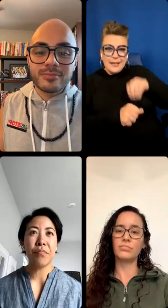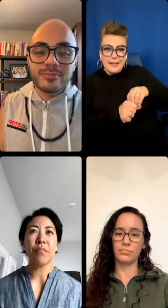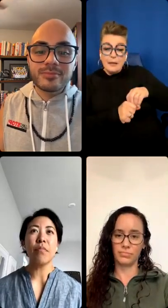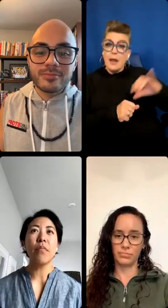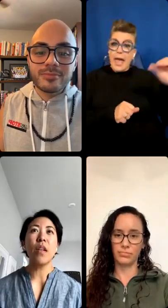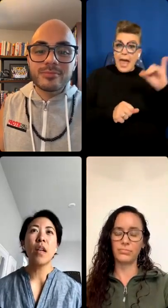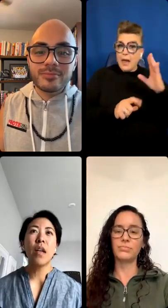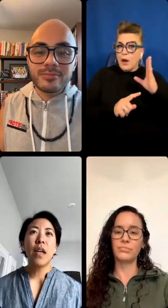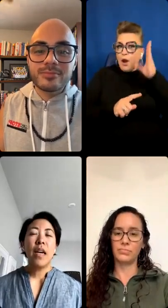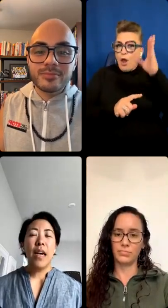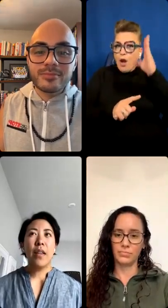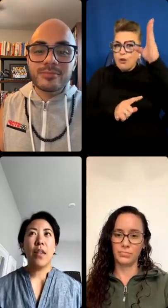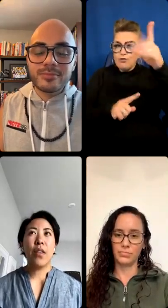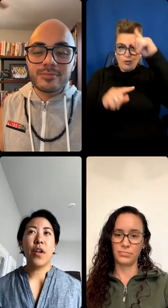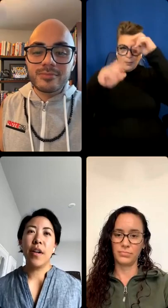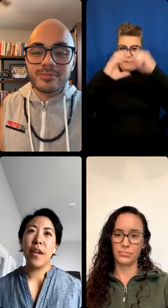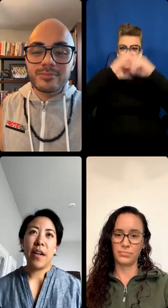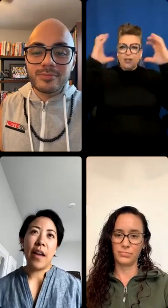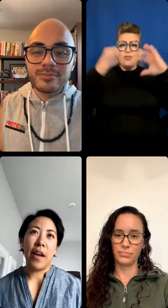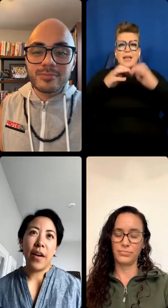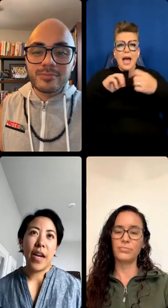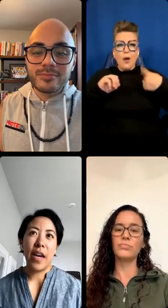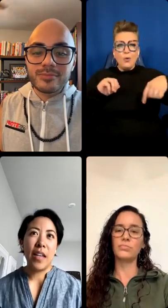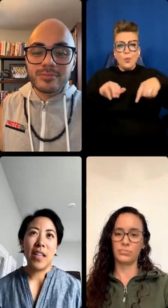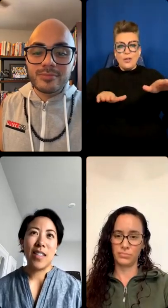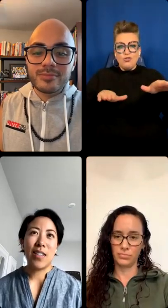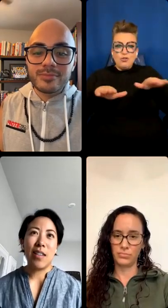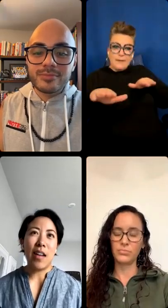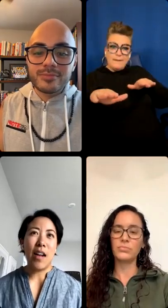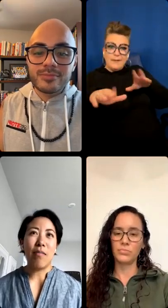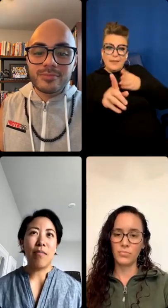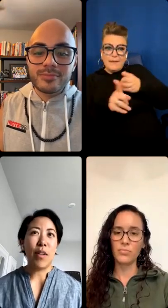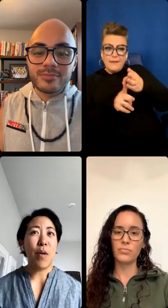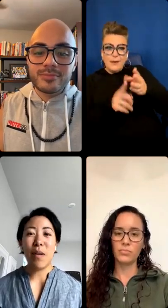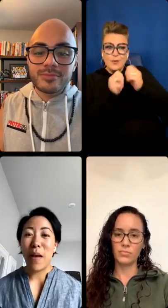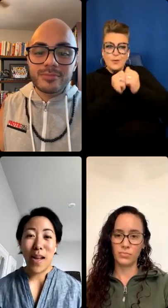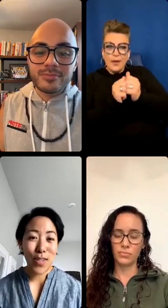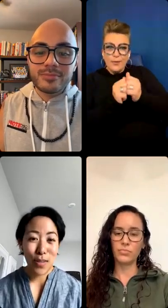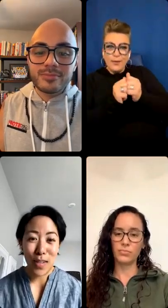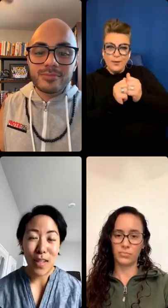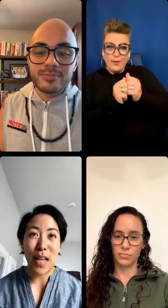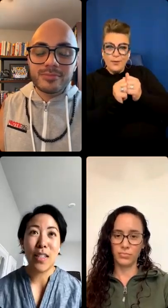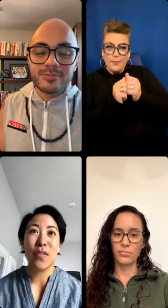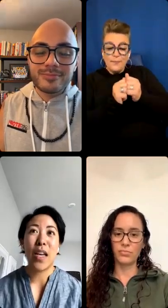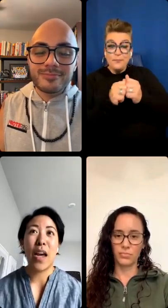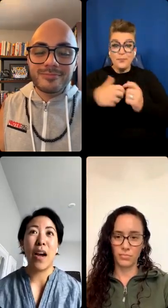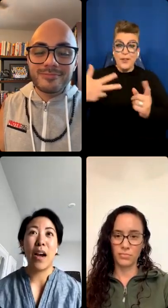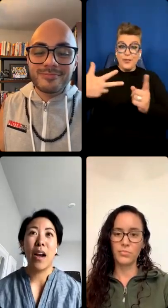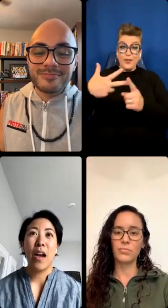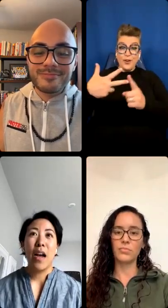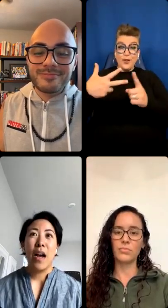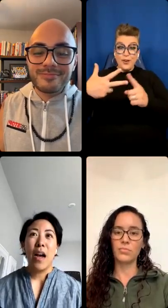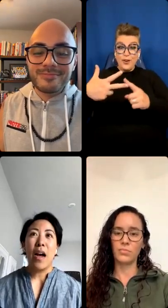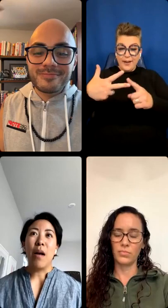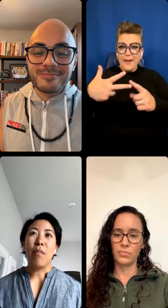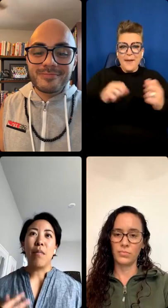together. And the third area is going back to collective